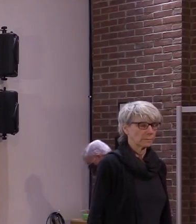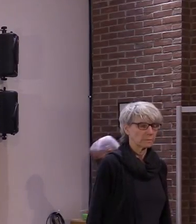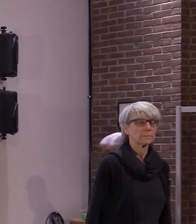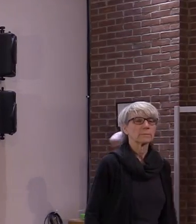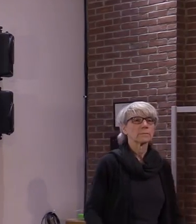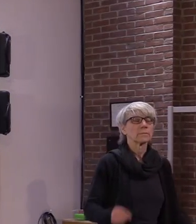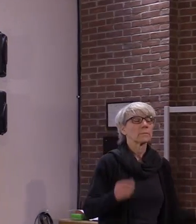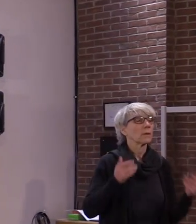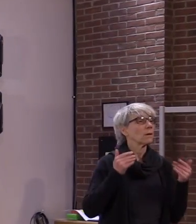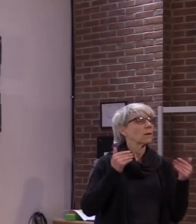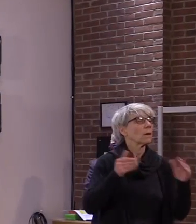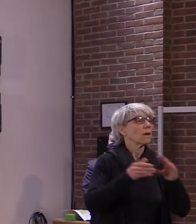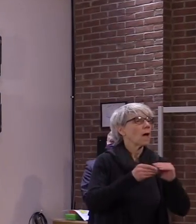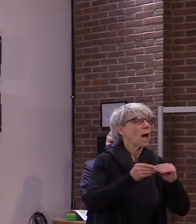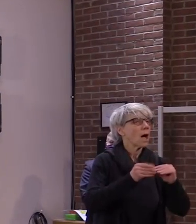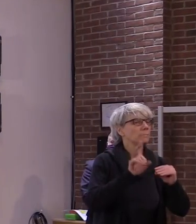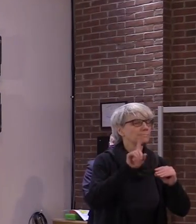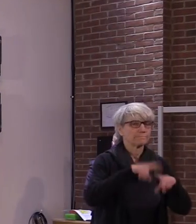Before I get to my comments, a